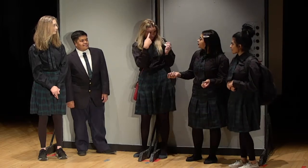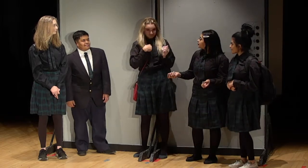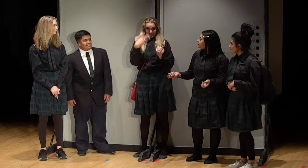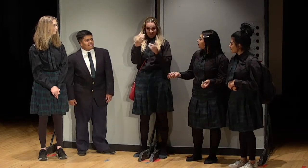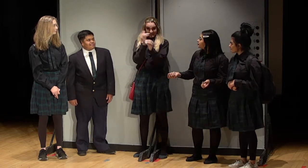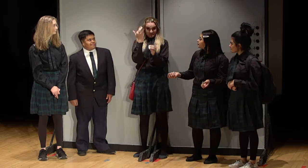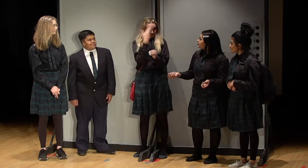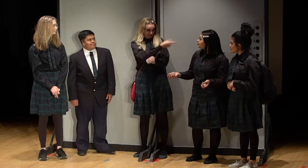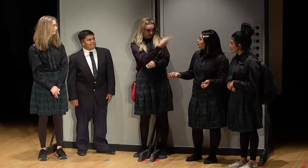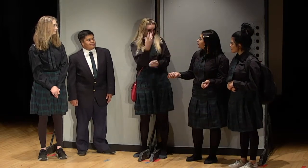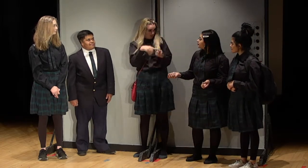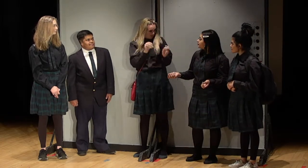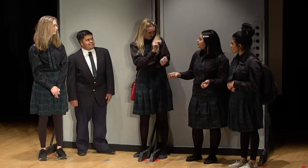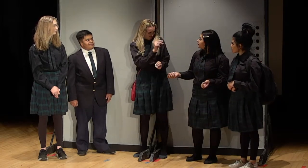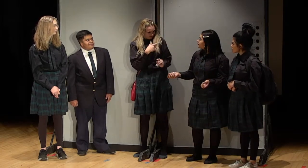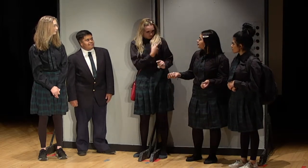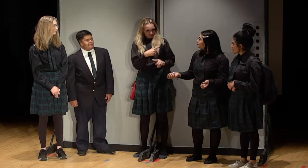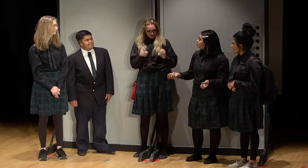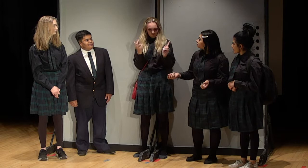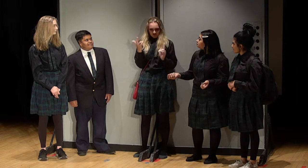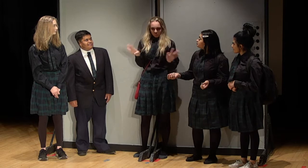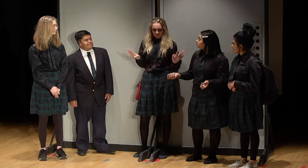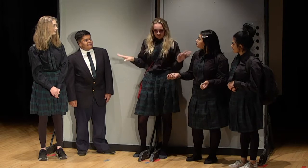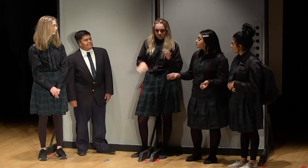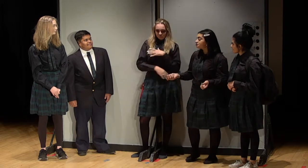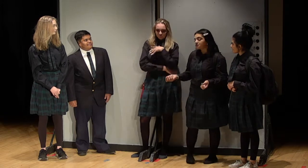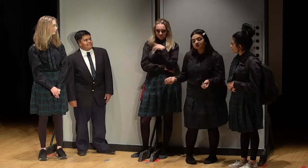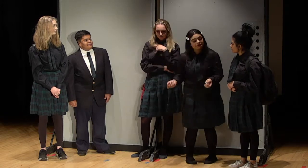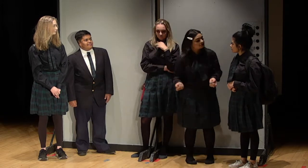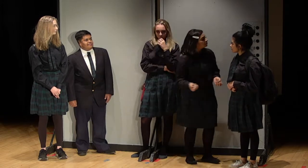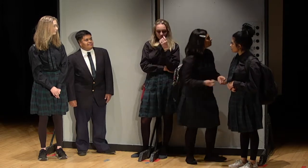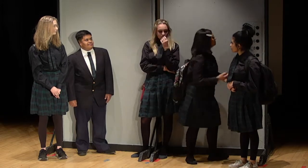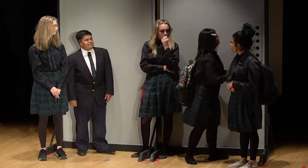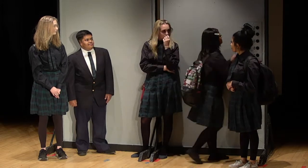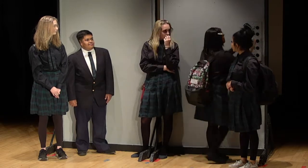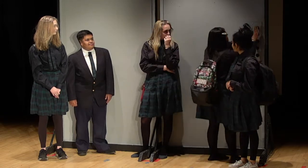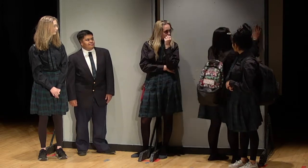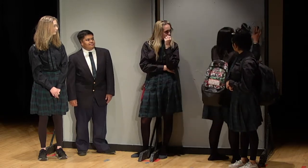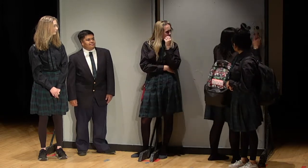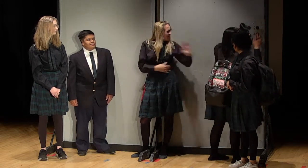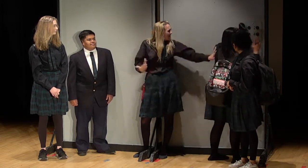president, top of my class. Yeah, I'm not going to the office for the same reasons you're going.